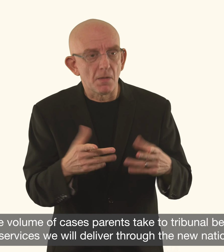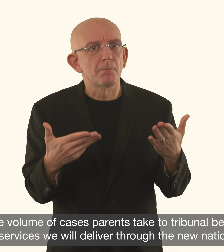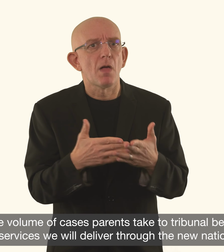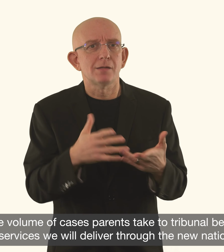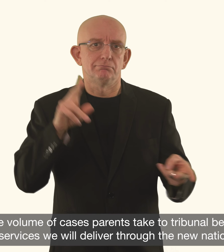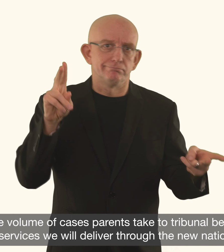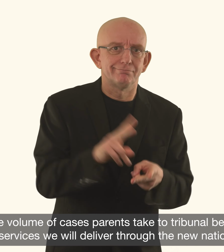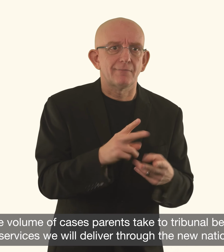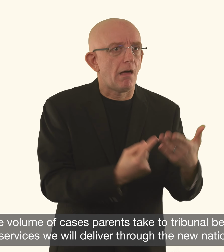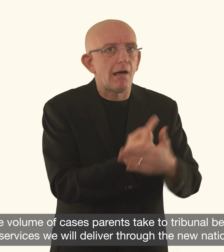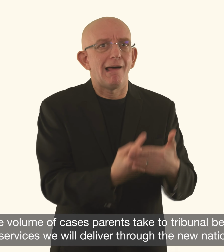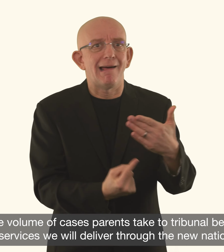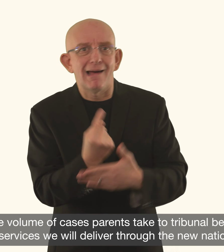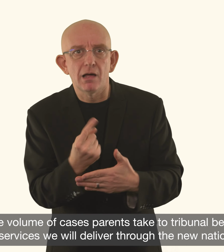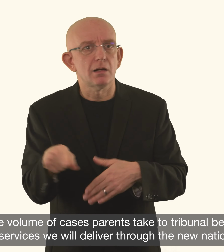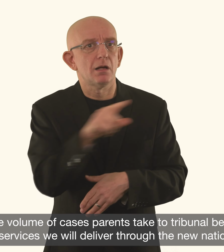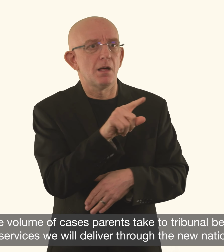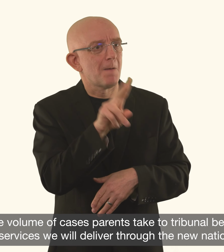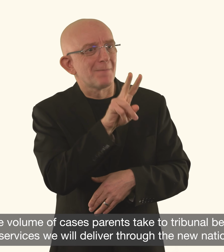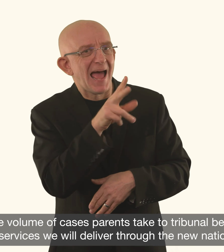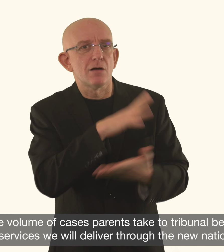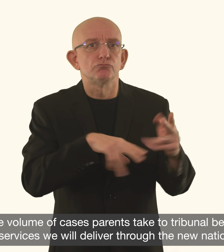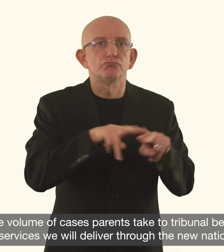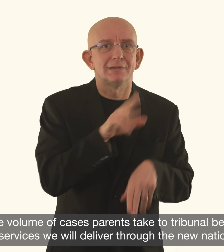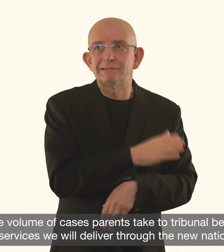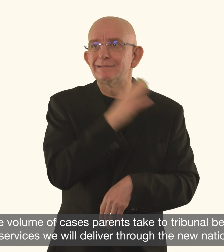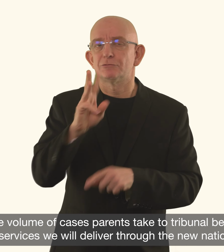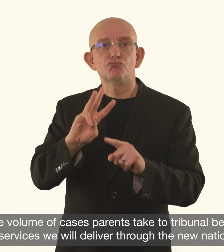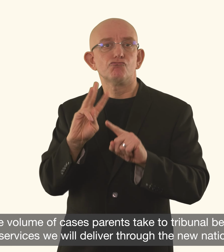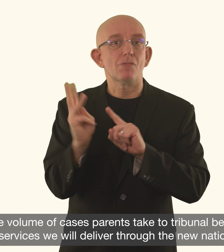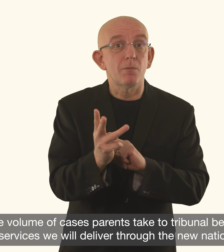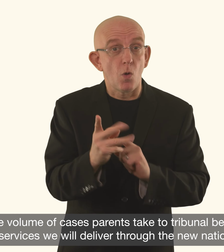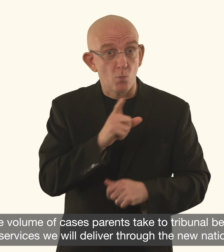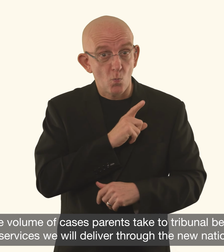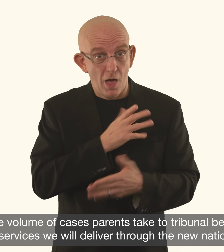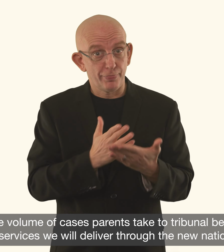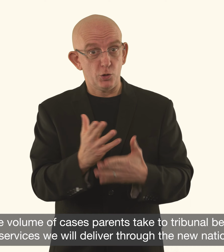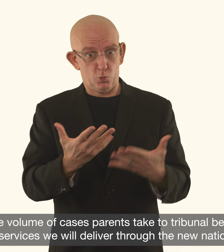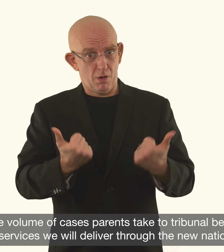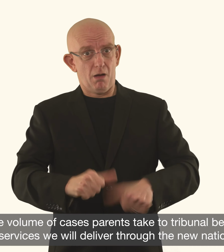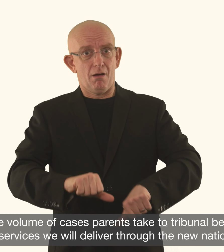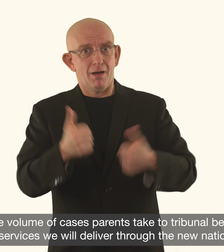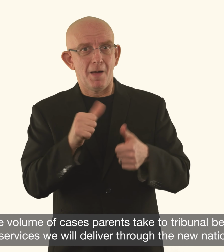And the volume of cases parents take to tribunal because of the better services we will deliver through the new national system.